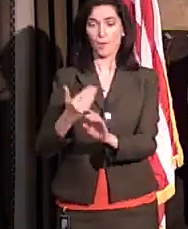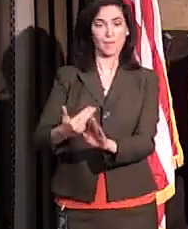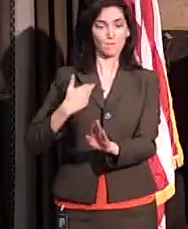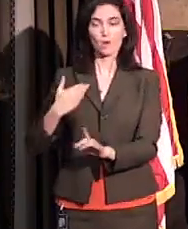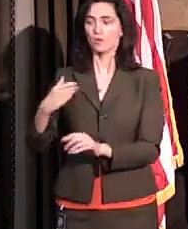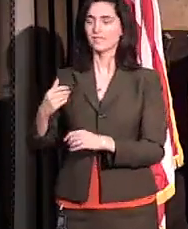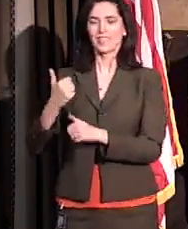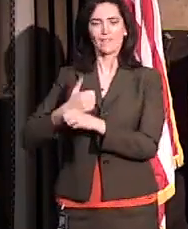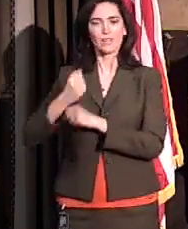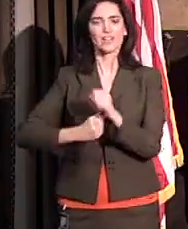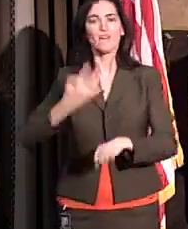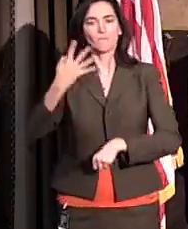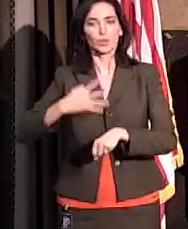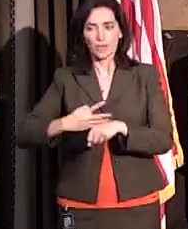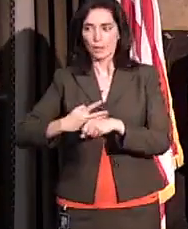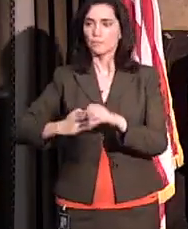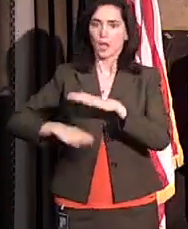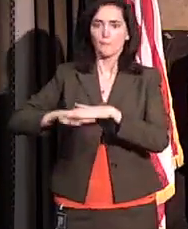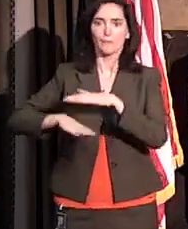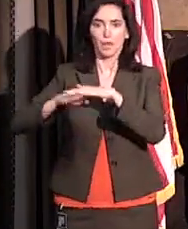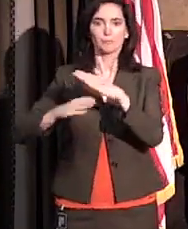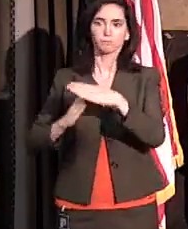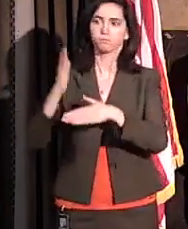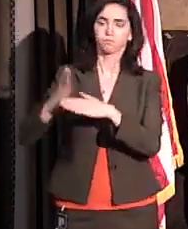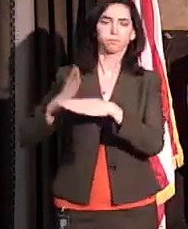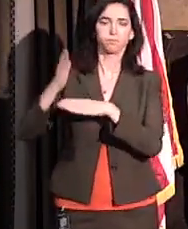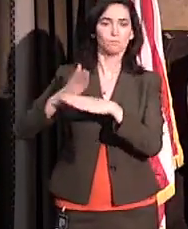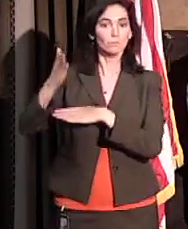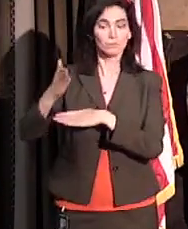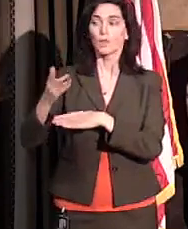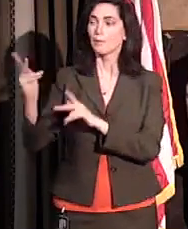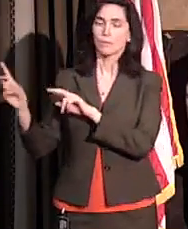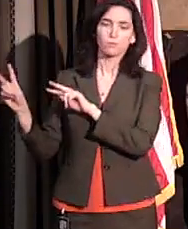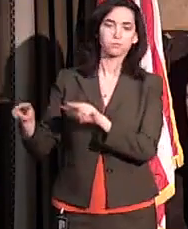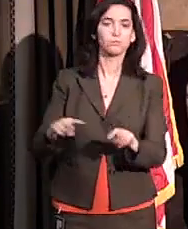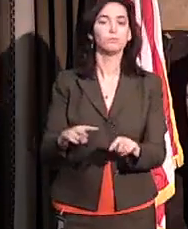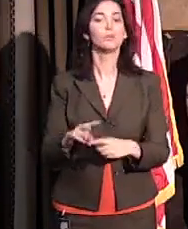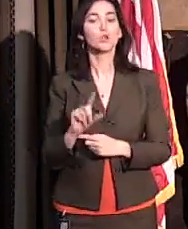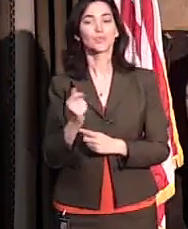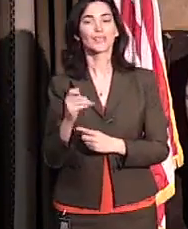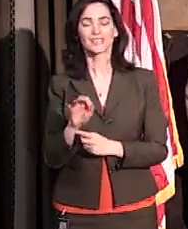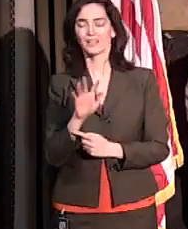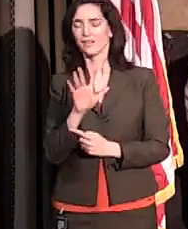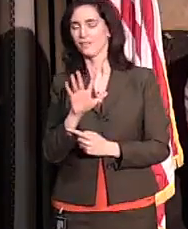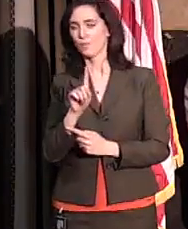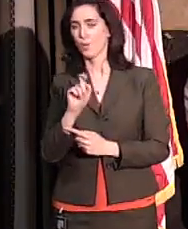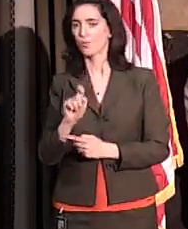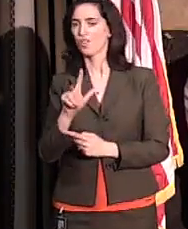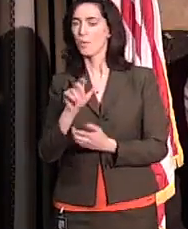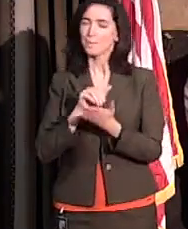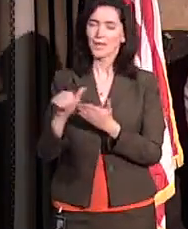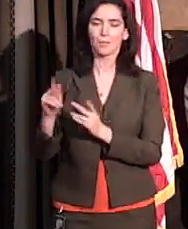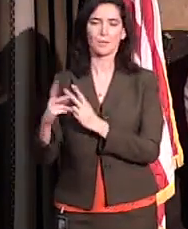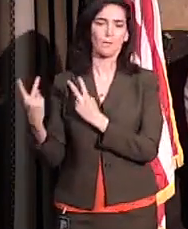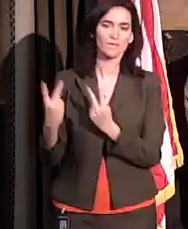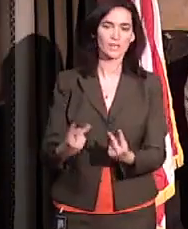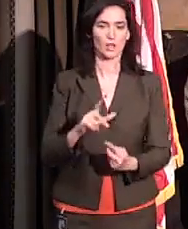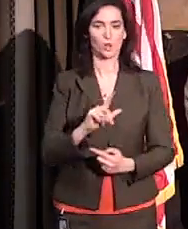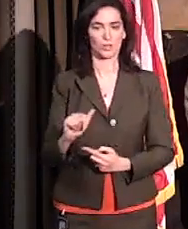tourism. In 2019, 51.3 million visitors came to Louisiana. They left